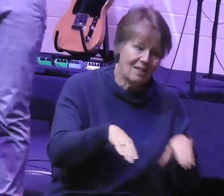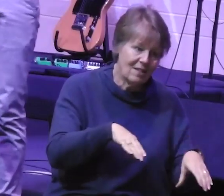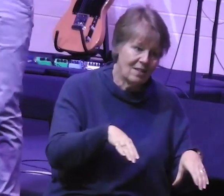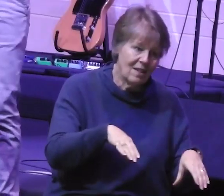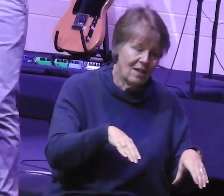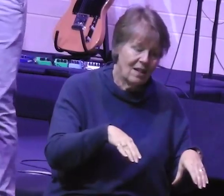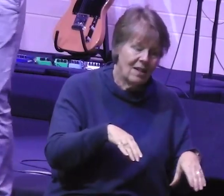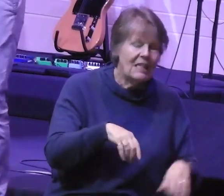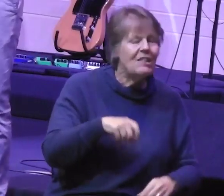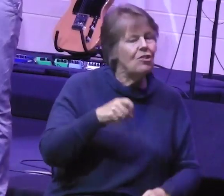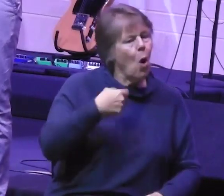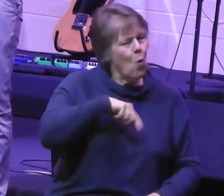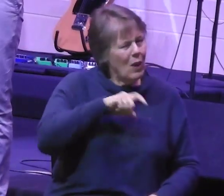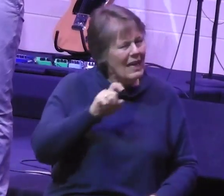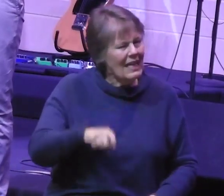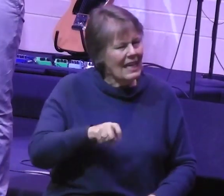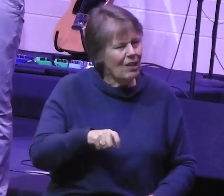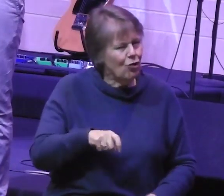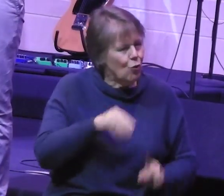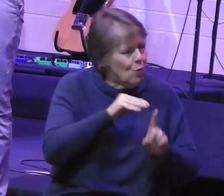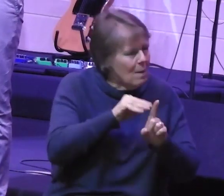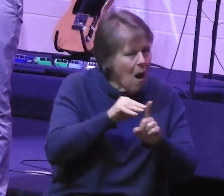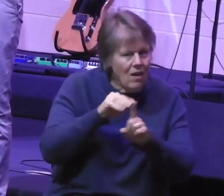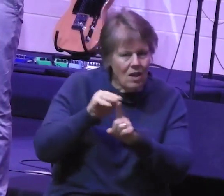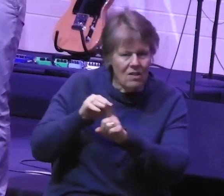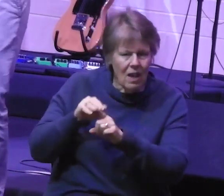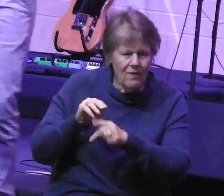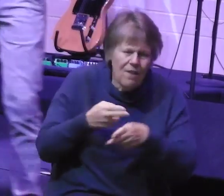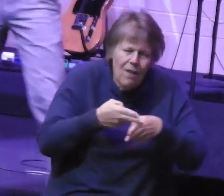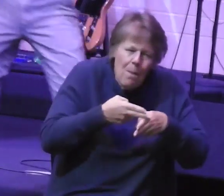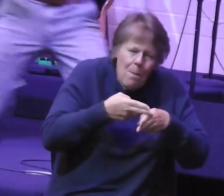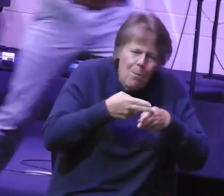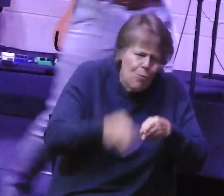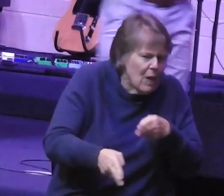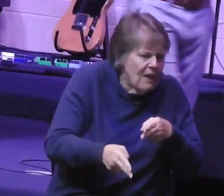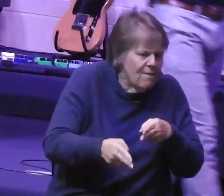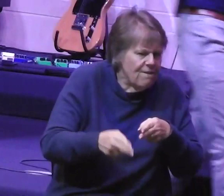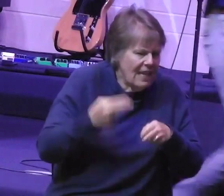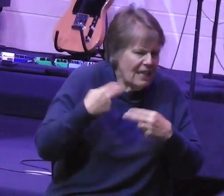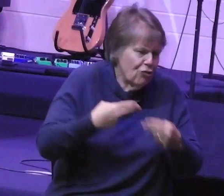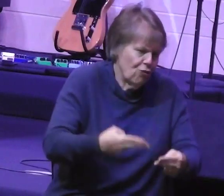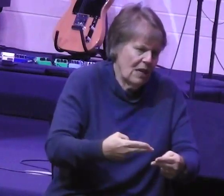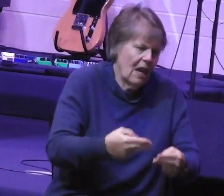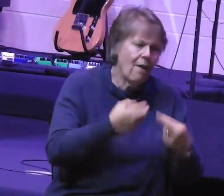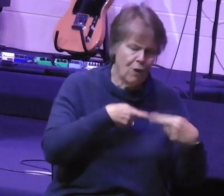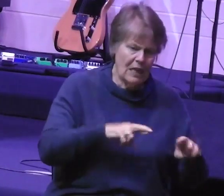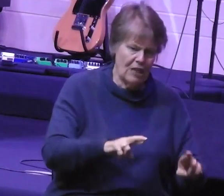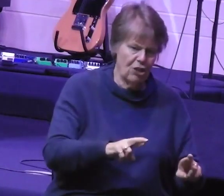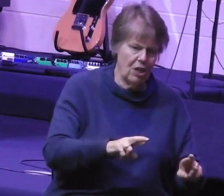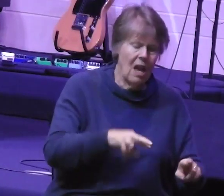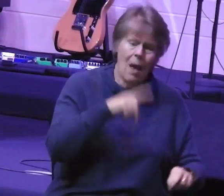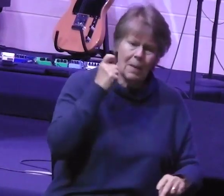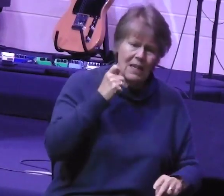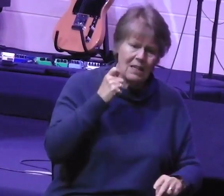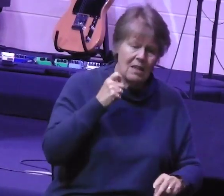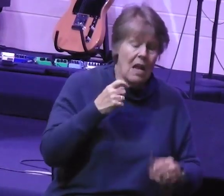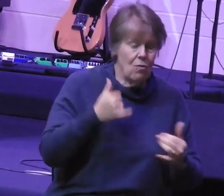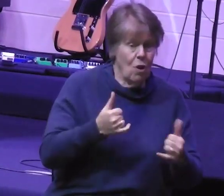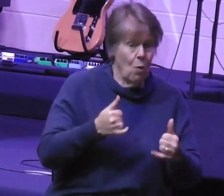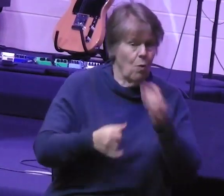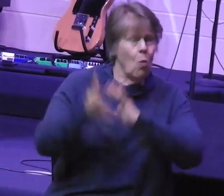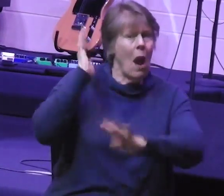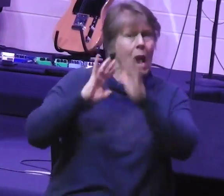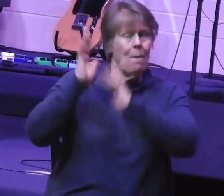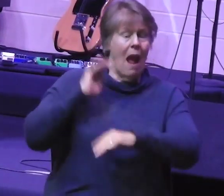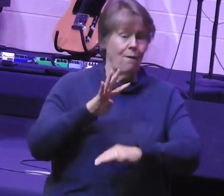ourselves, super brief history of religion, right? Because again, we're way back, we're 4,000 years ago. So just imagine